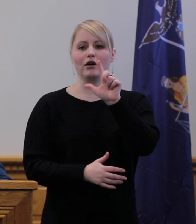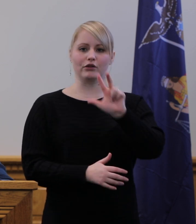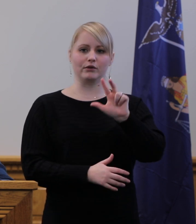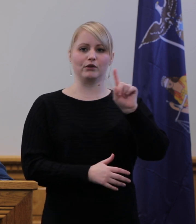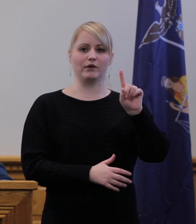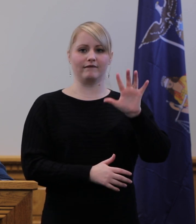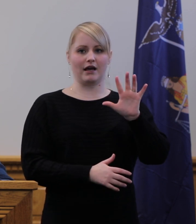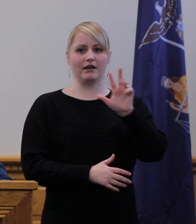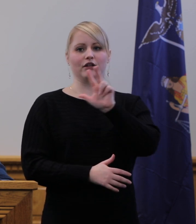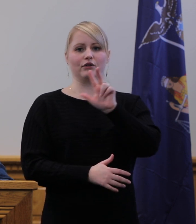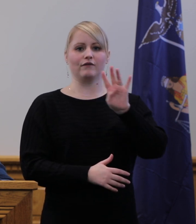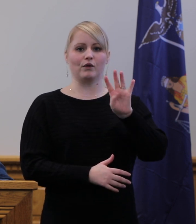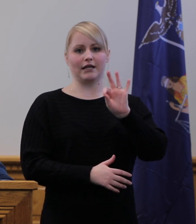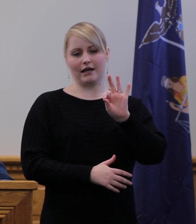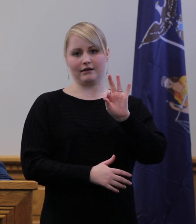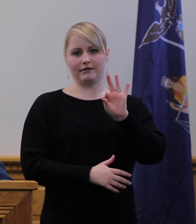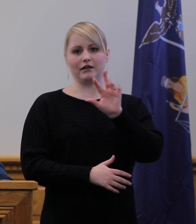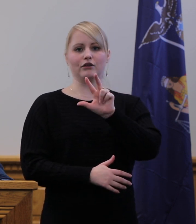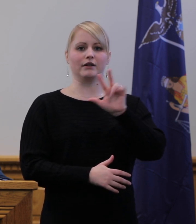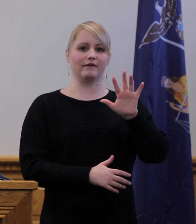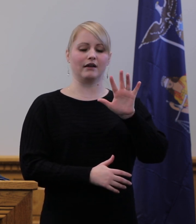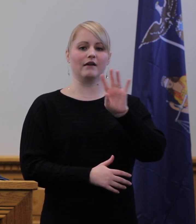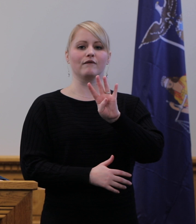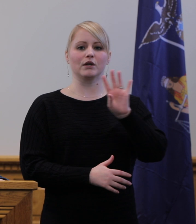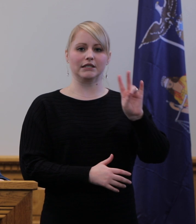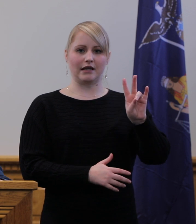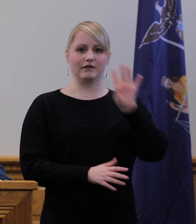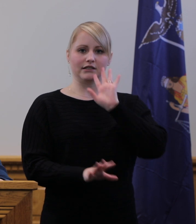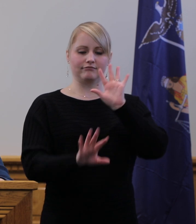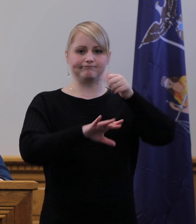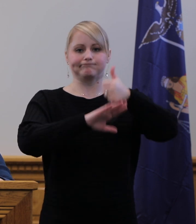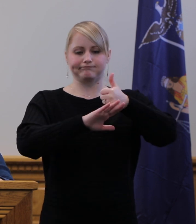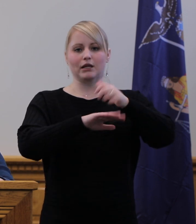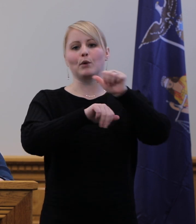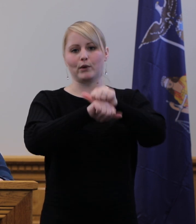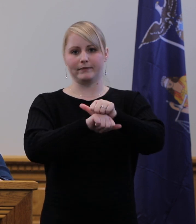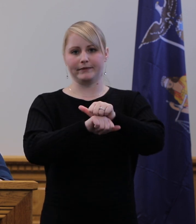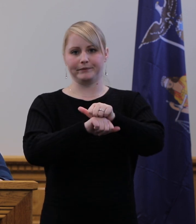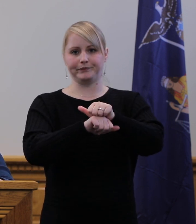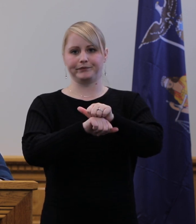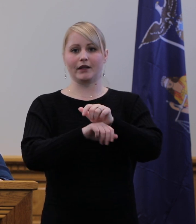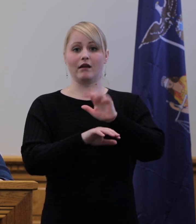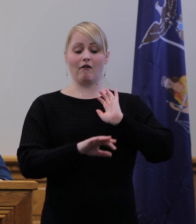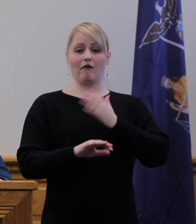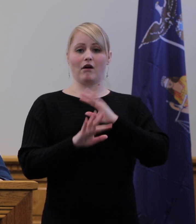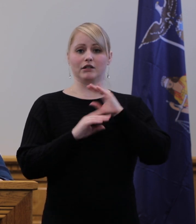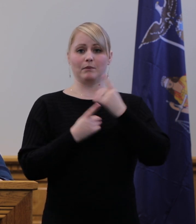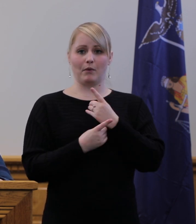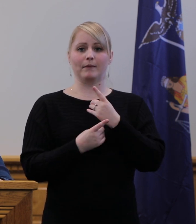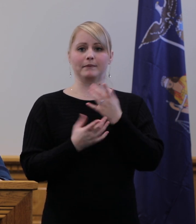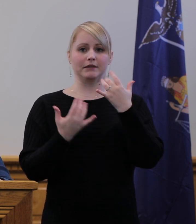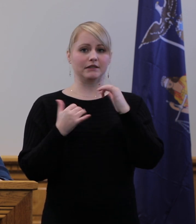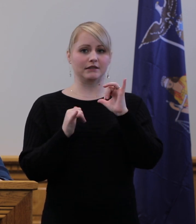315-349-3547 to make an appointment. Our department continues to staff the COVID hotline. Anyone with questions